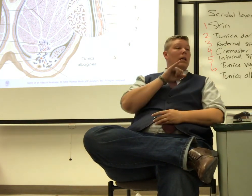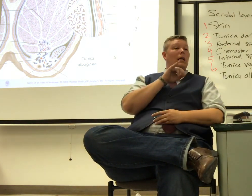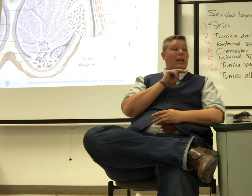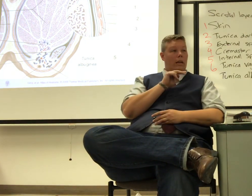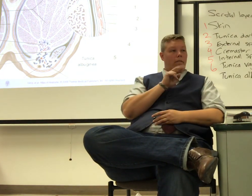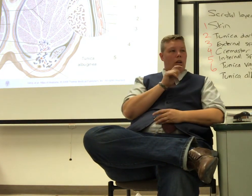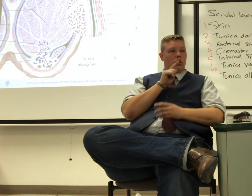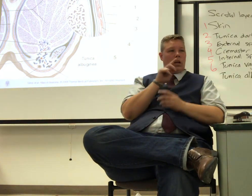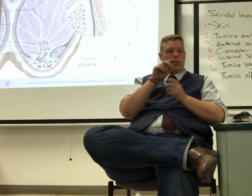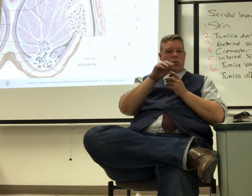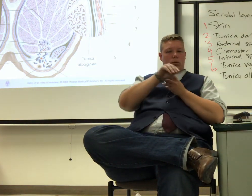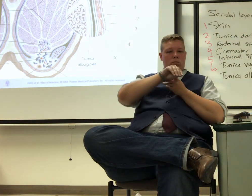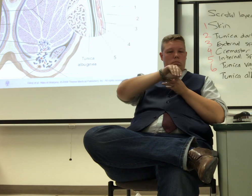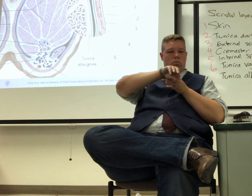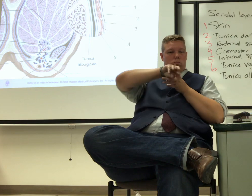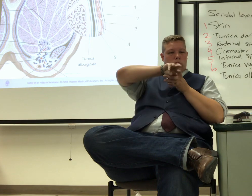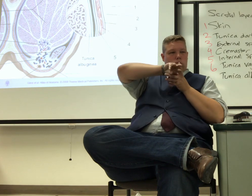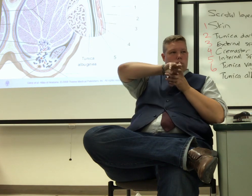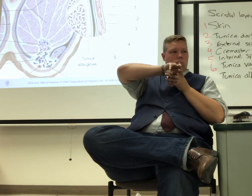Forming septum.